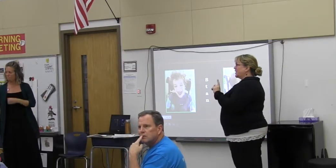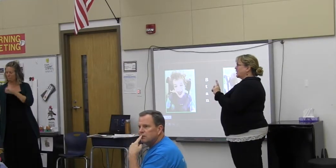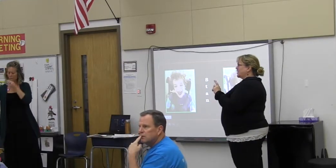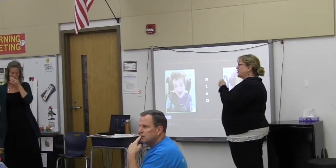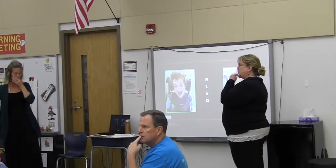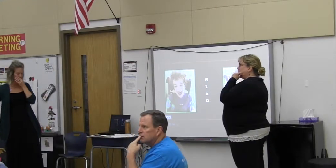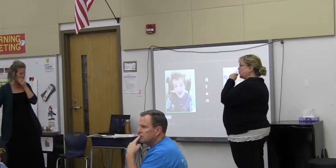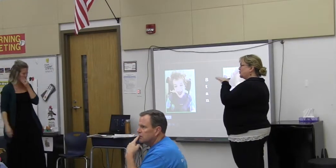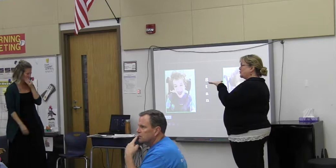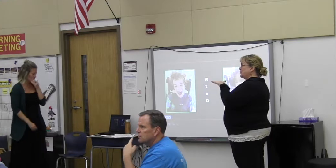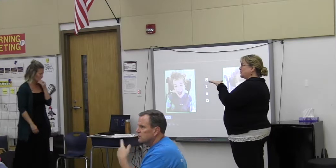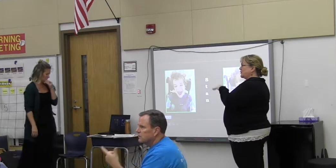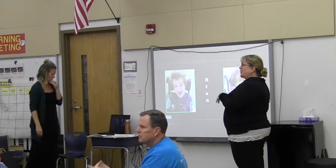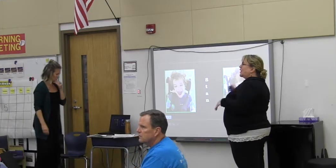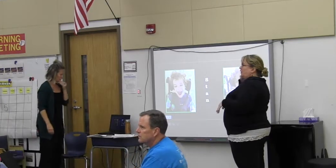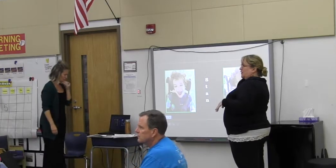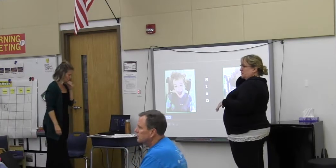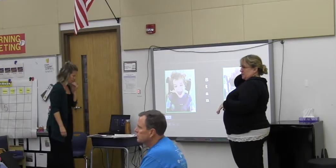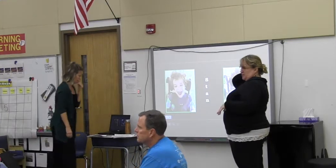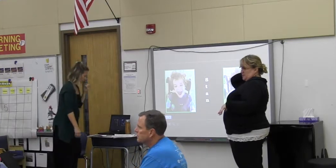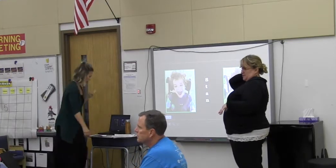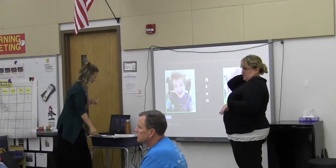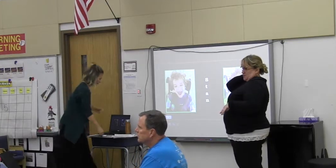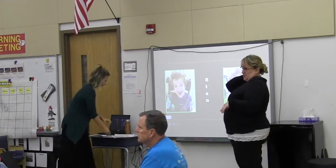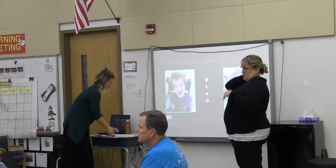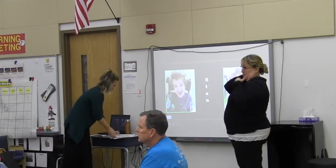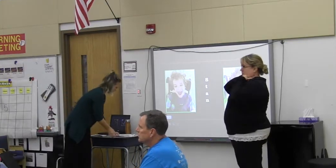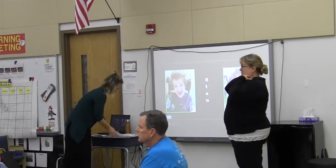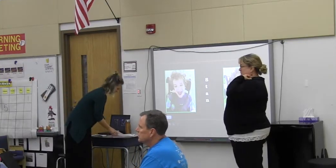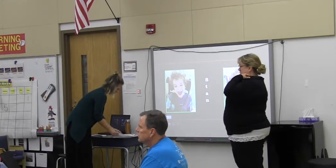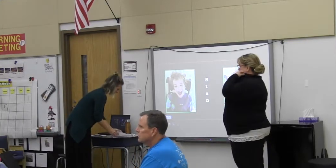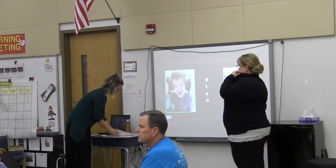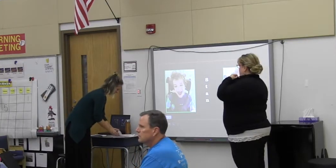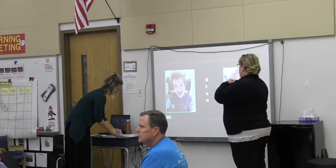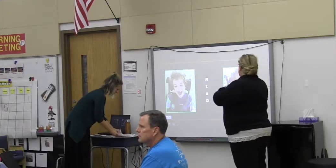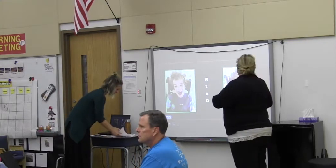stand. Plus like, yeah.